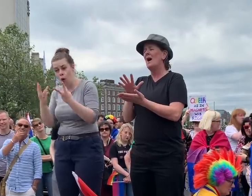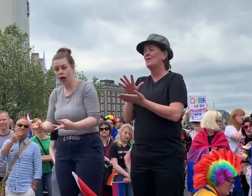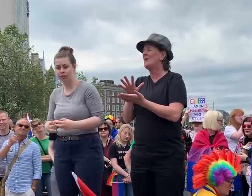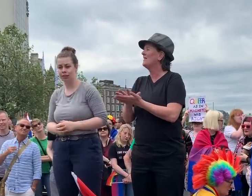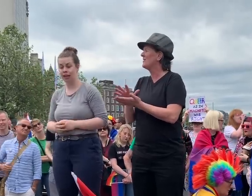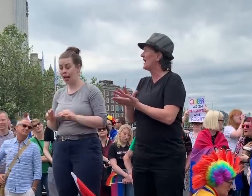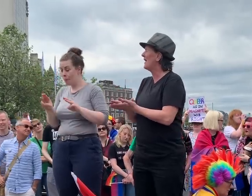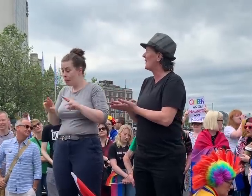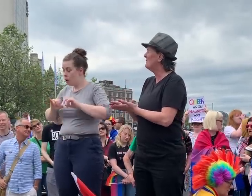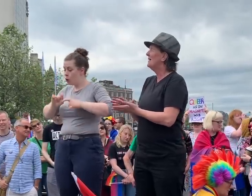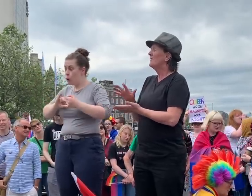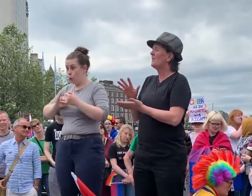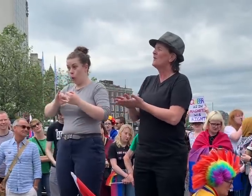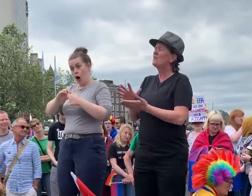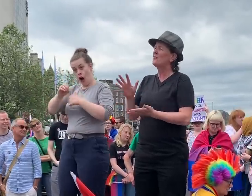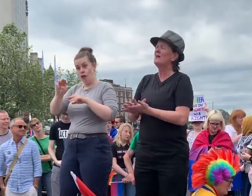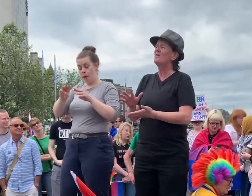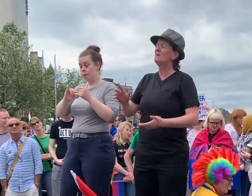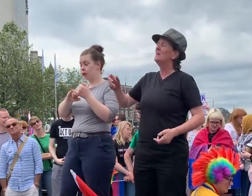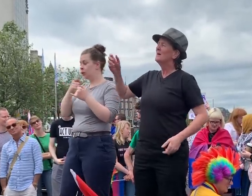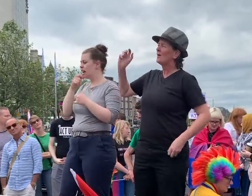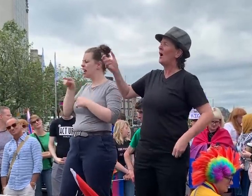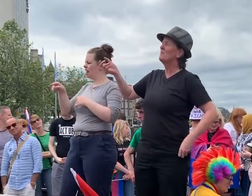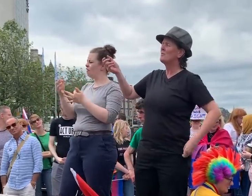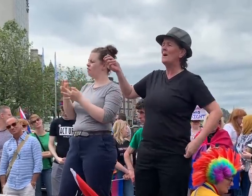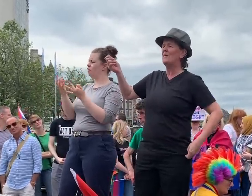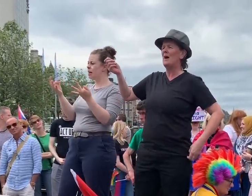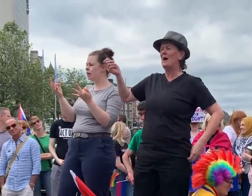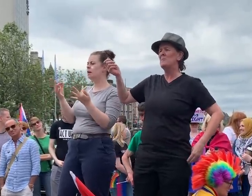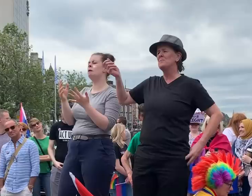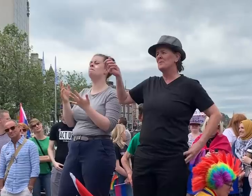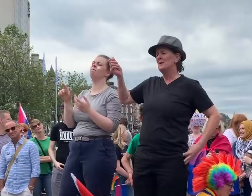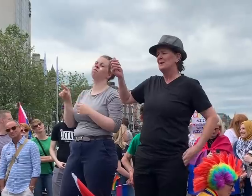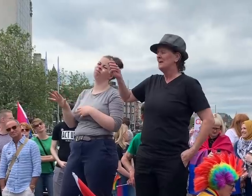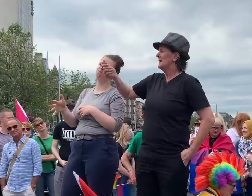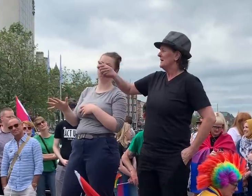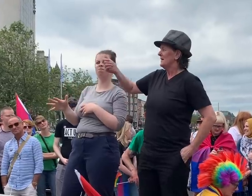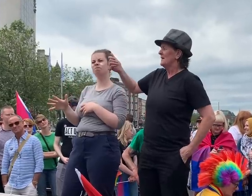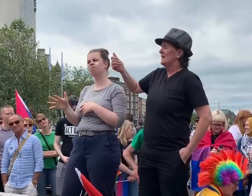who are trying to tell them that this freedom comes with